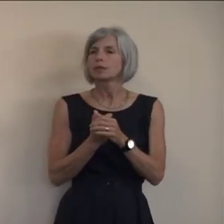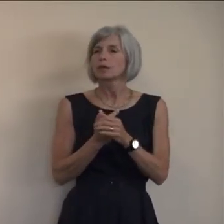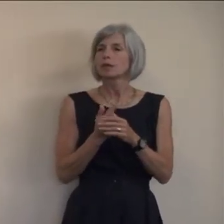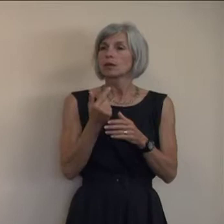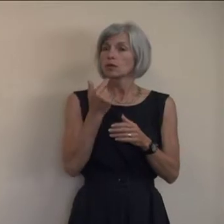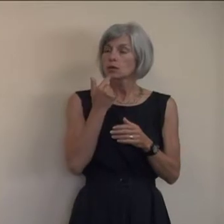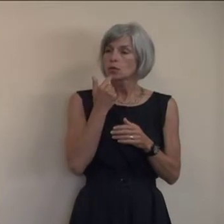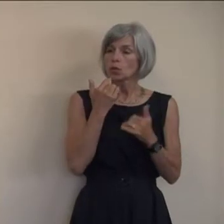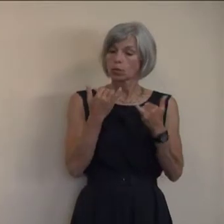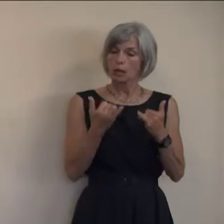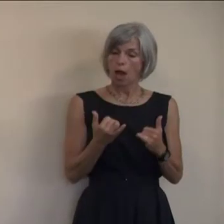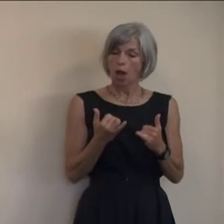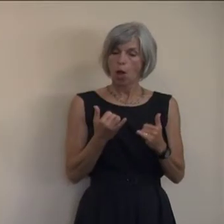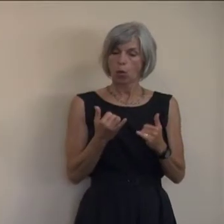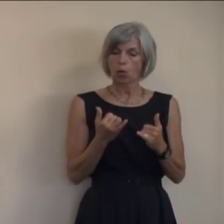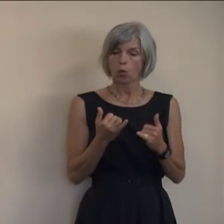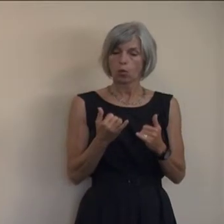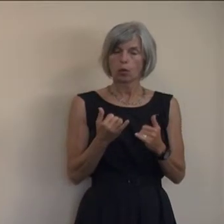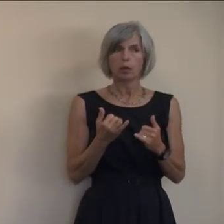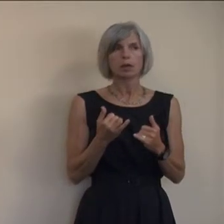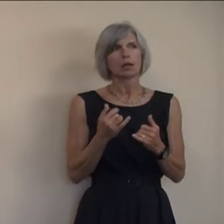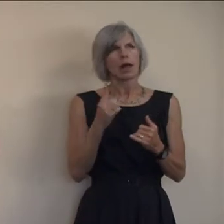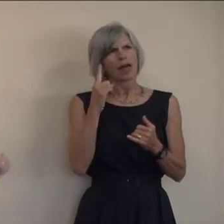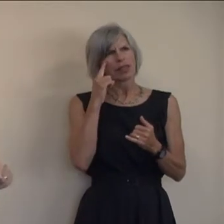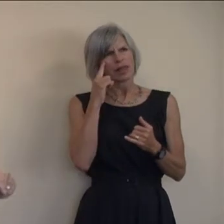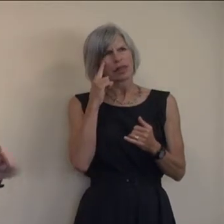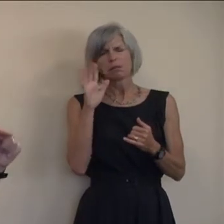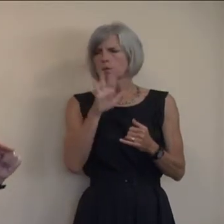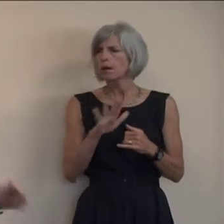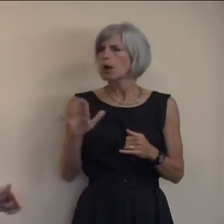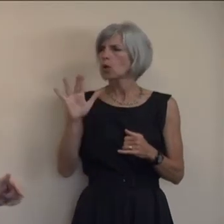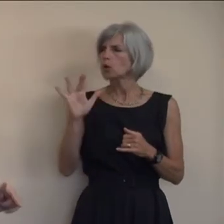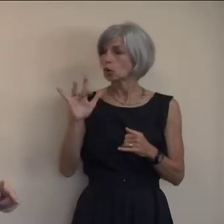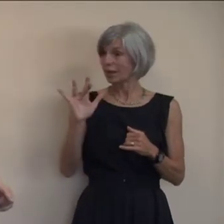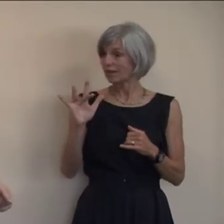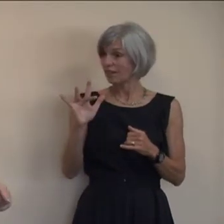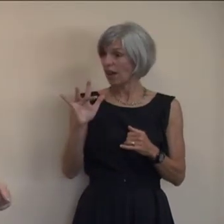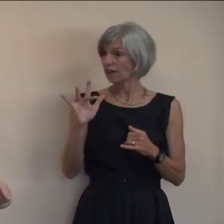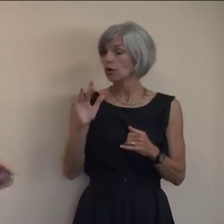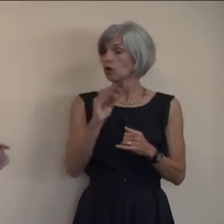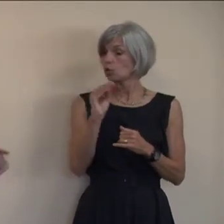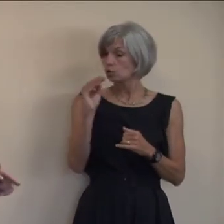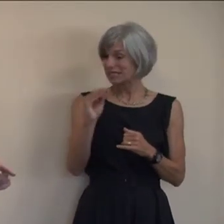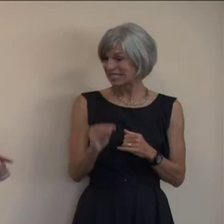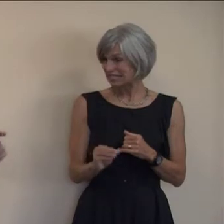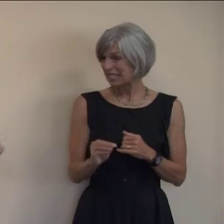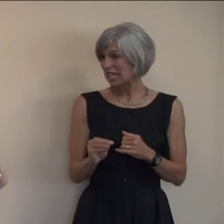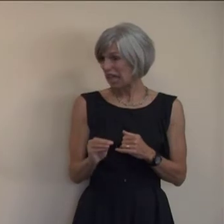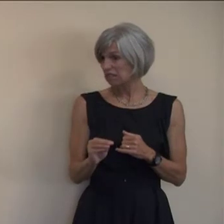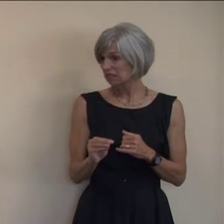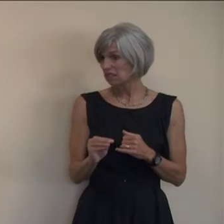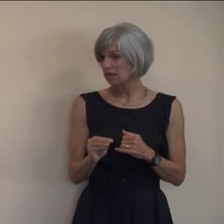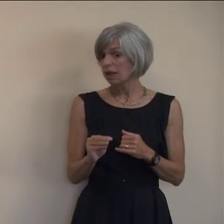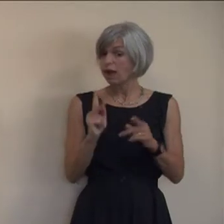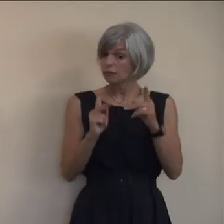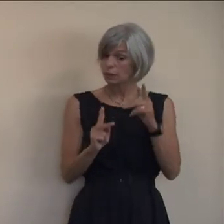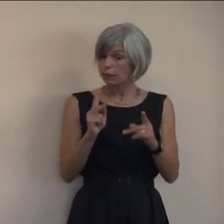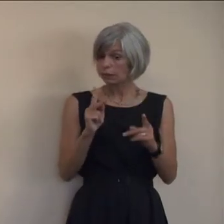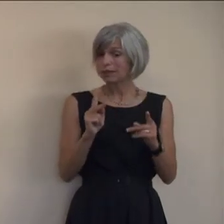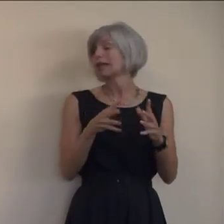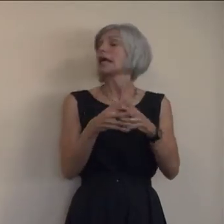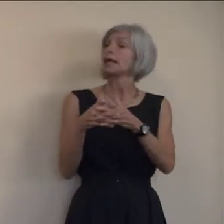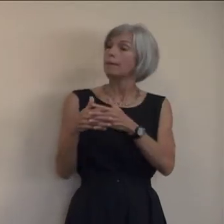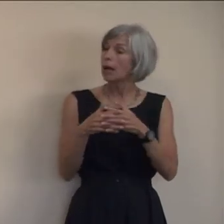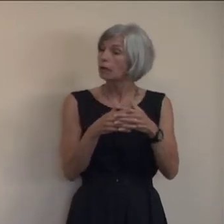to the Homestead Acts, and she estimates that about 25% of current homeowners trace their property ownership